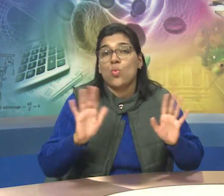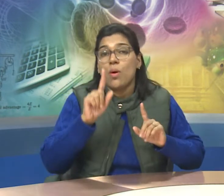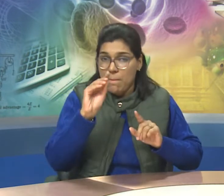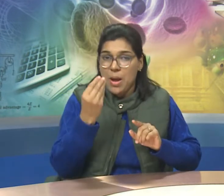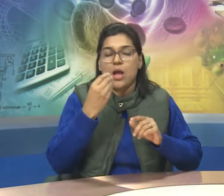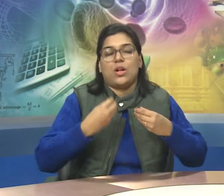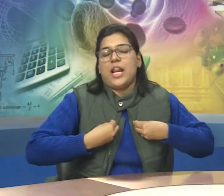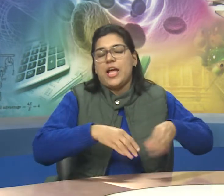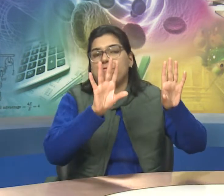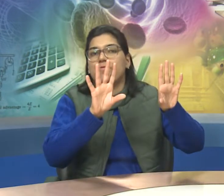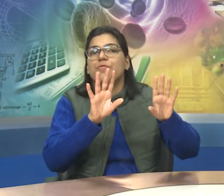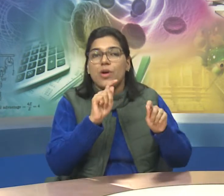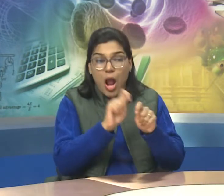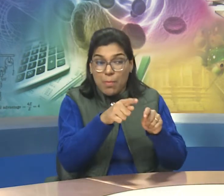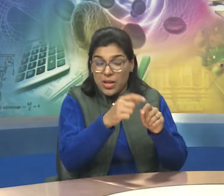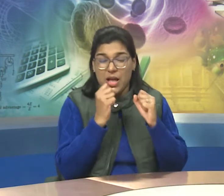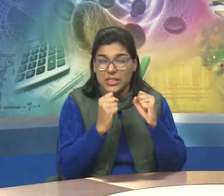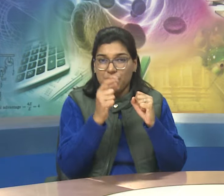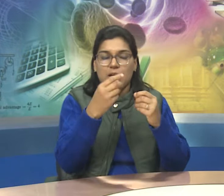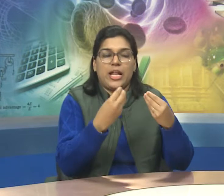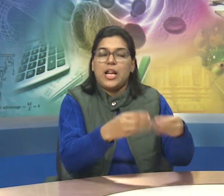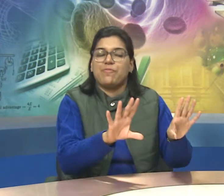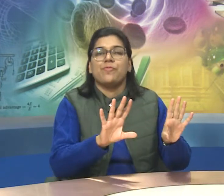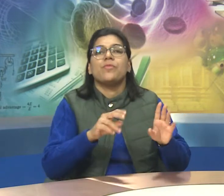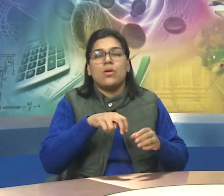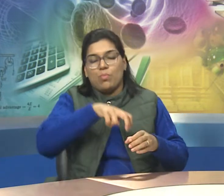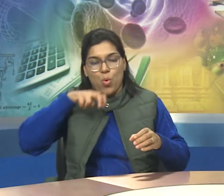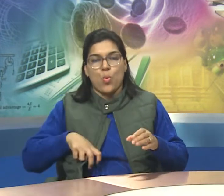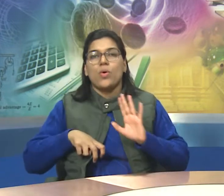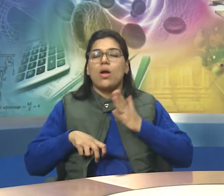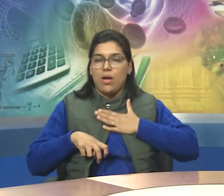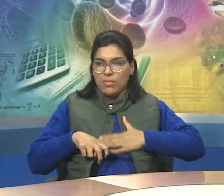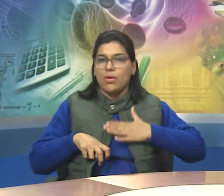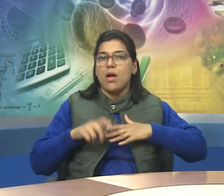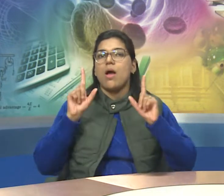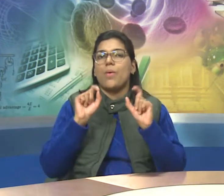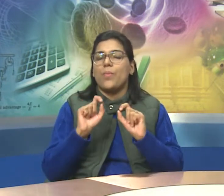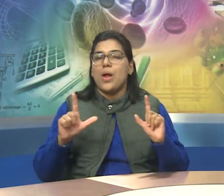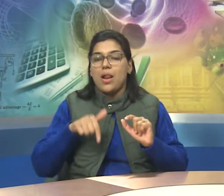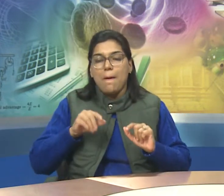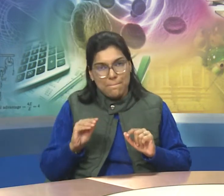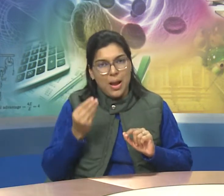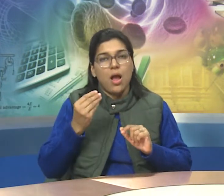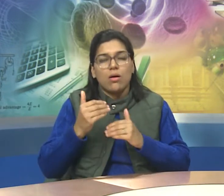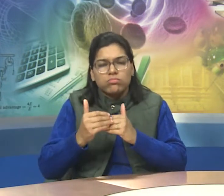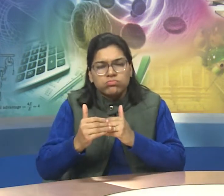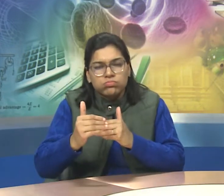the first step one should take is to find out